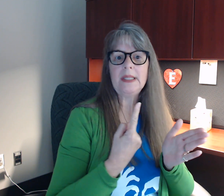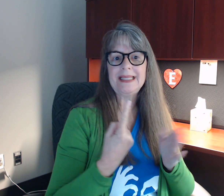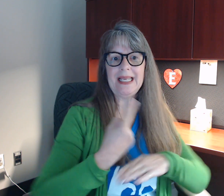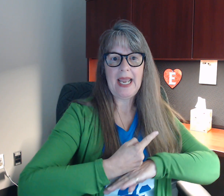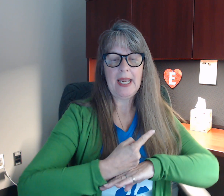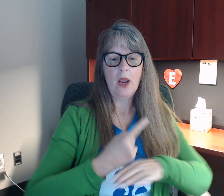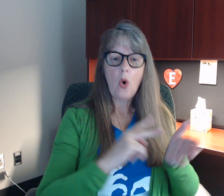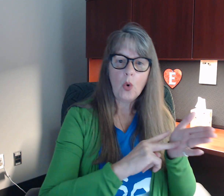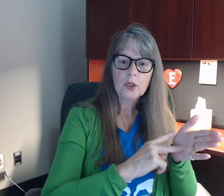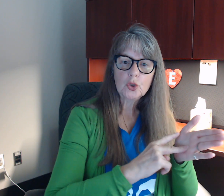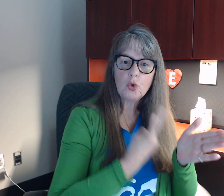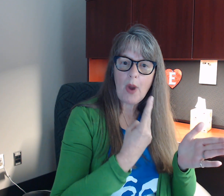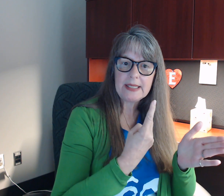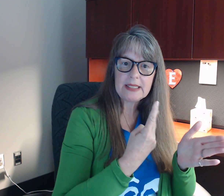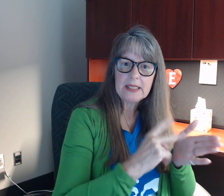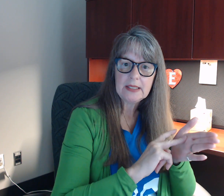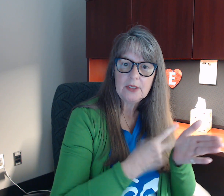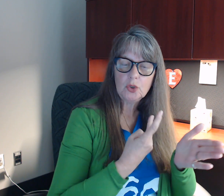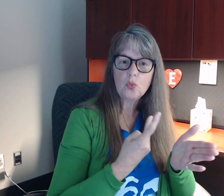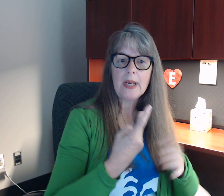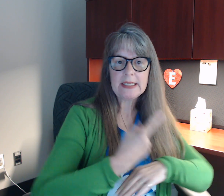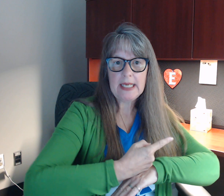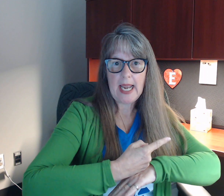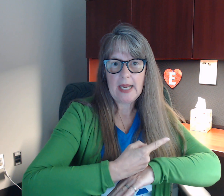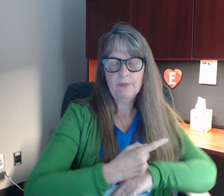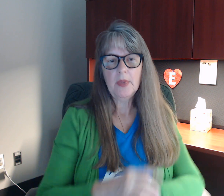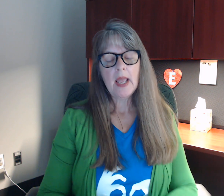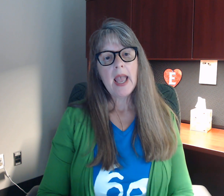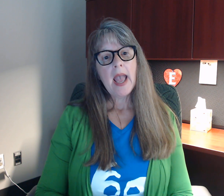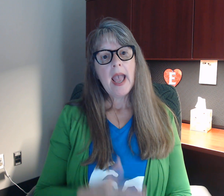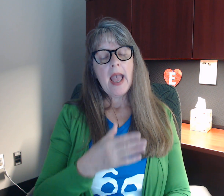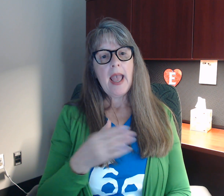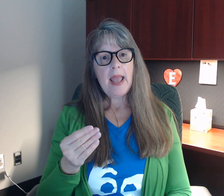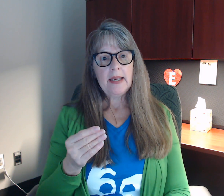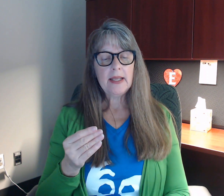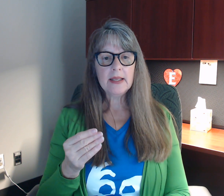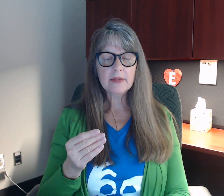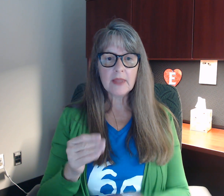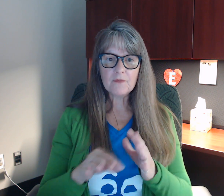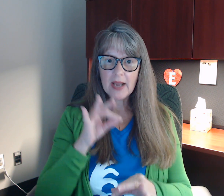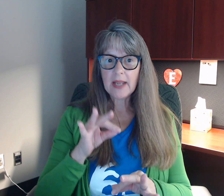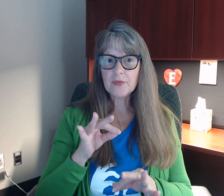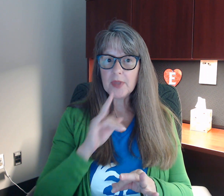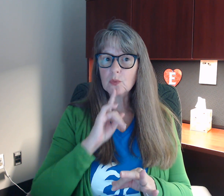a day, or twice a day. And they find out that